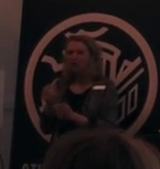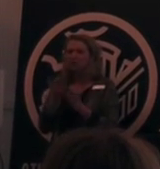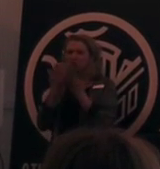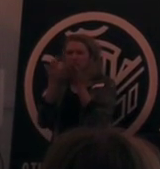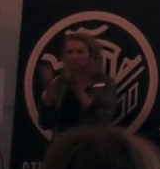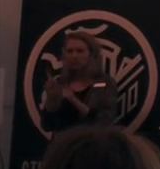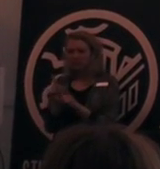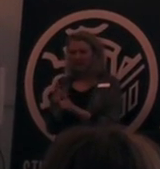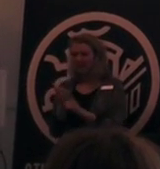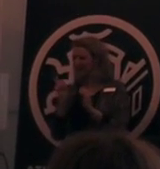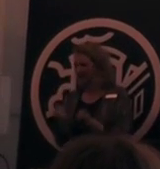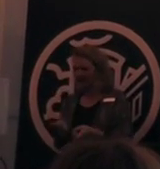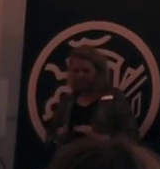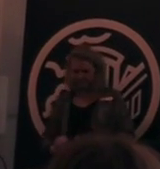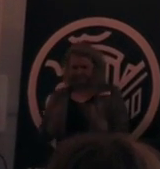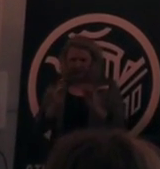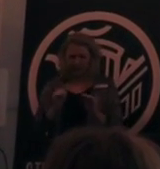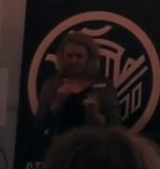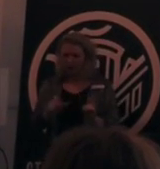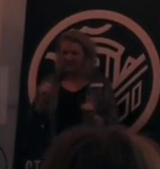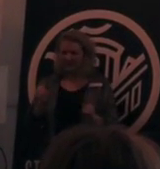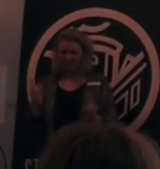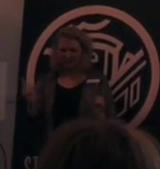to be anti-gay? But they call it gender studies.